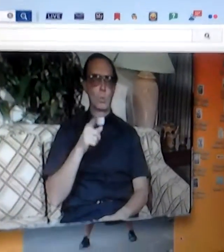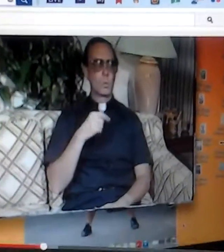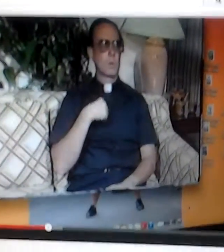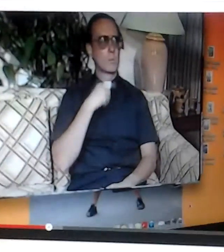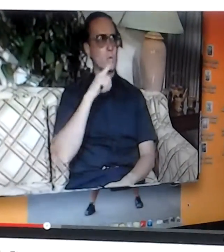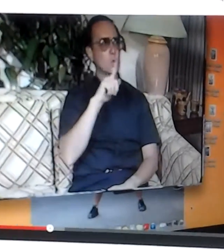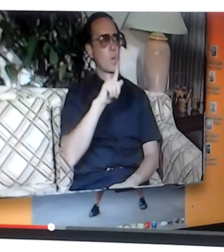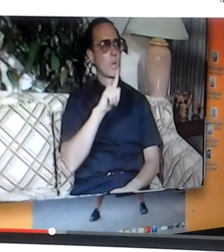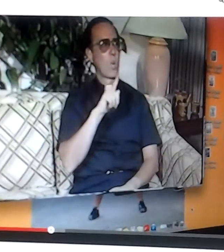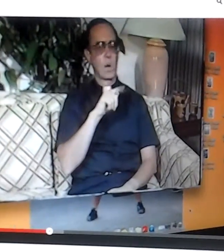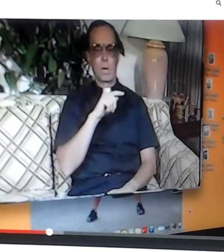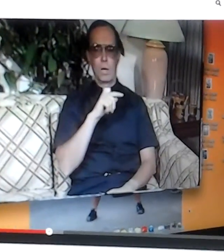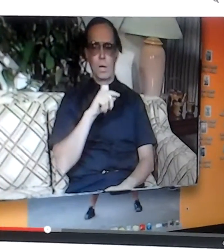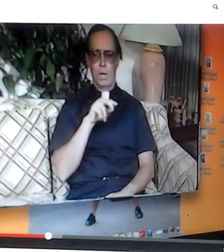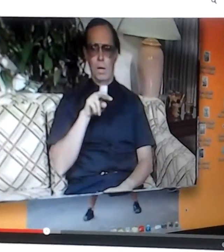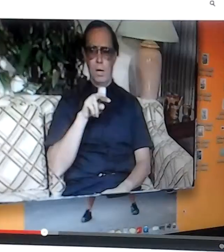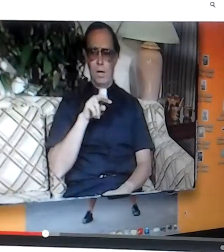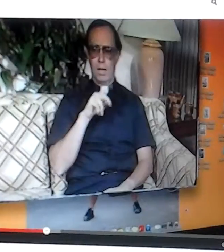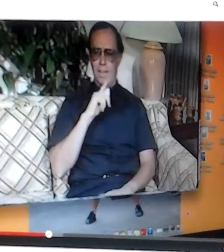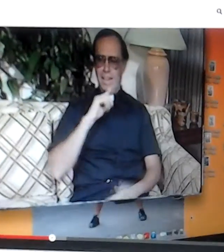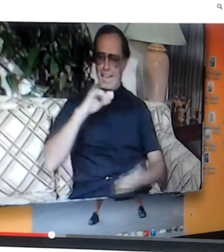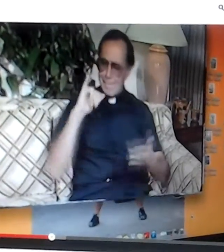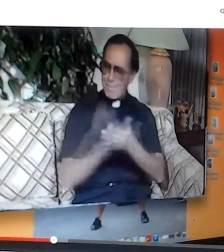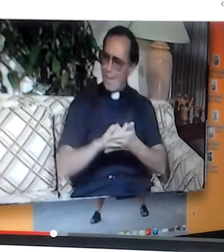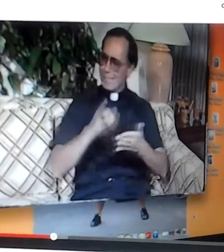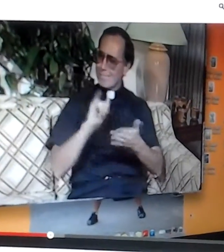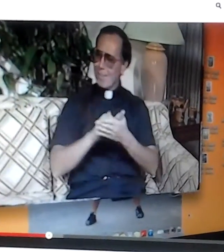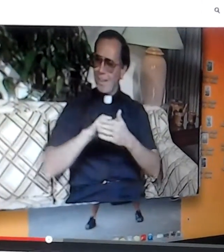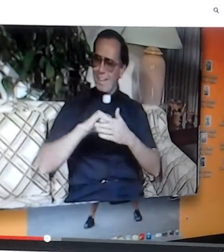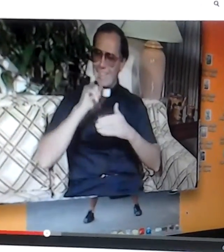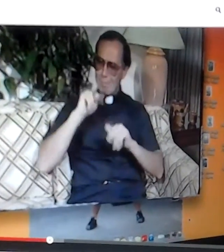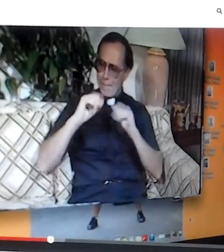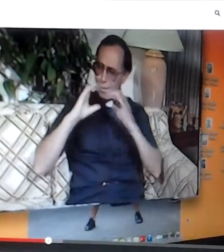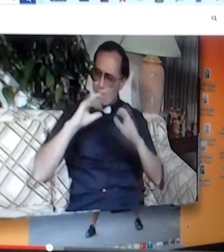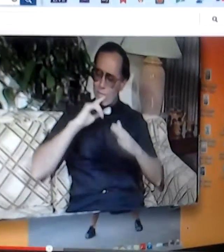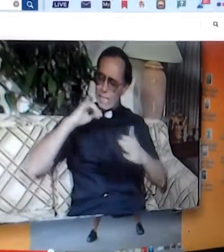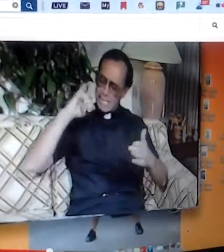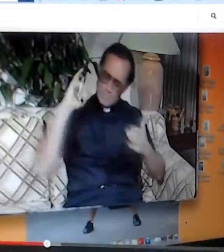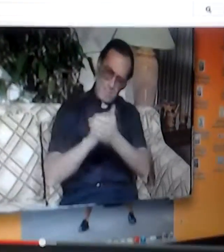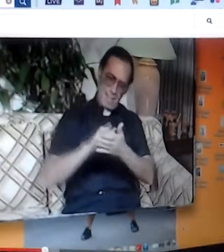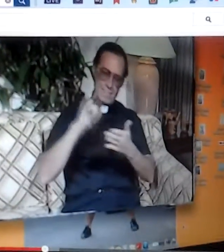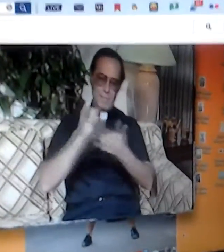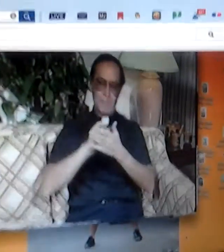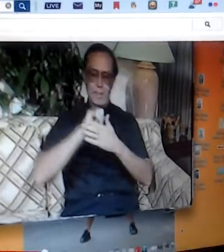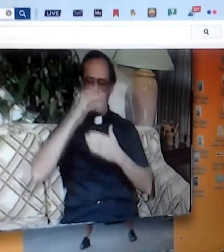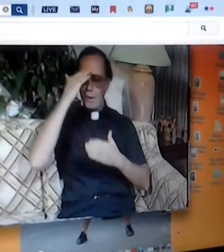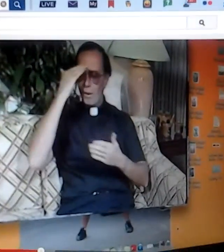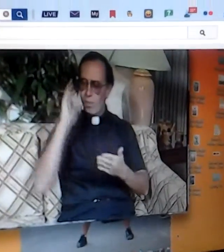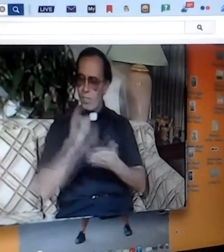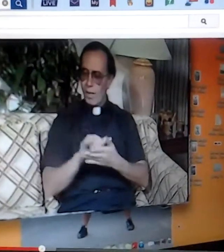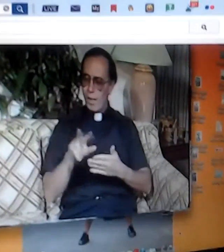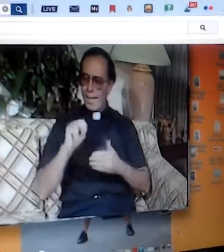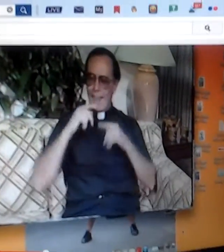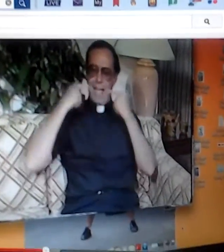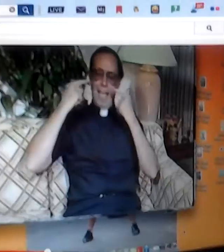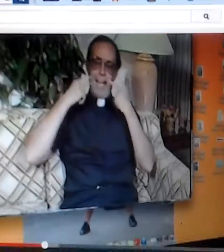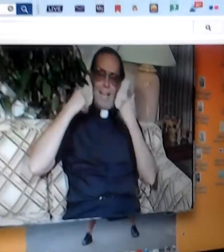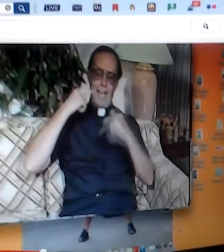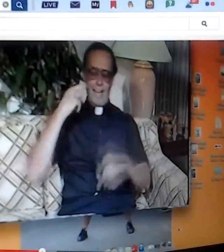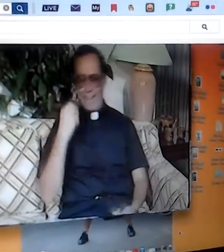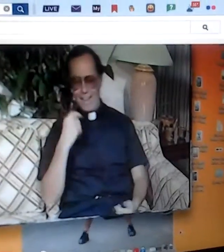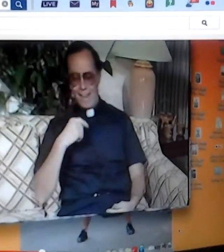He asked me how old I was, and I responded with 21. He said, "That's impossible.